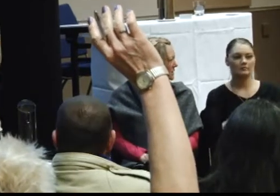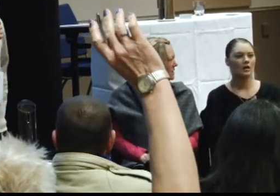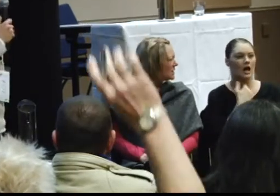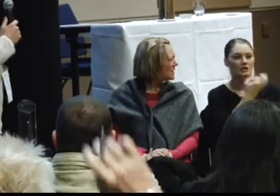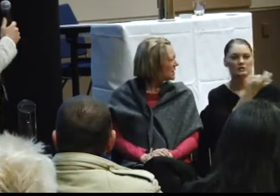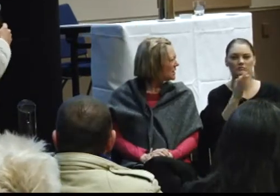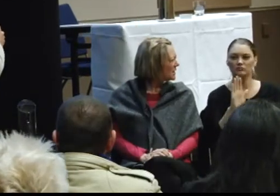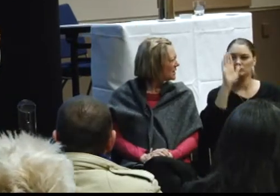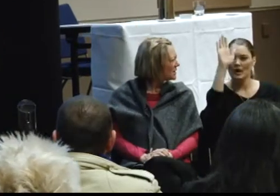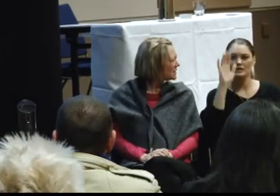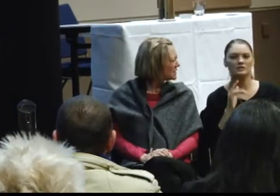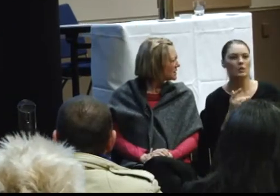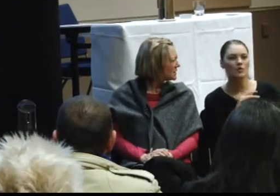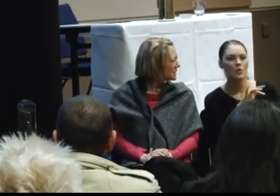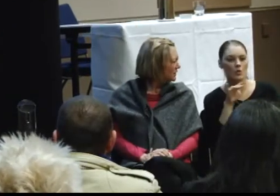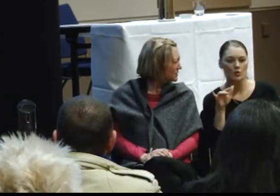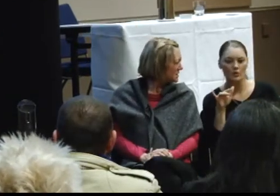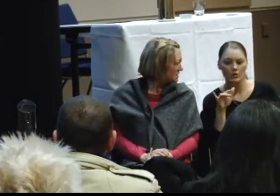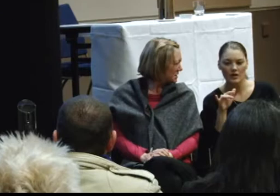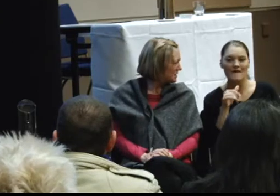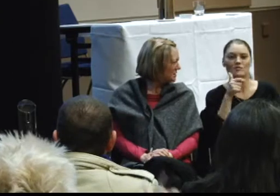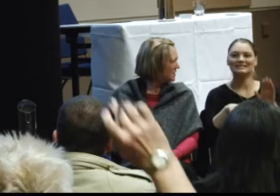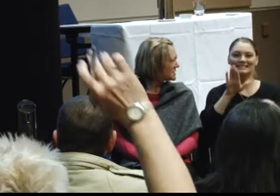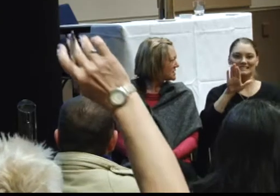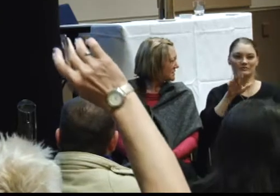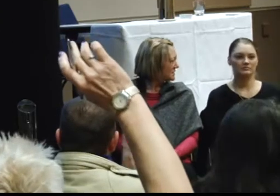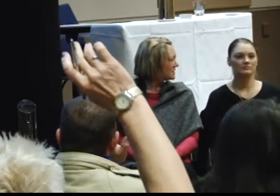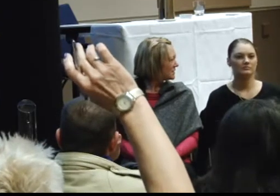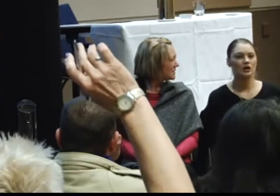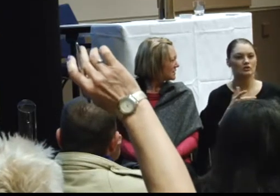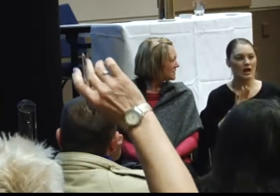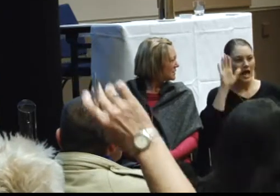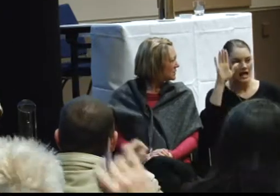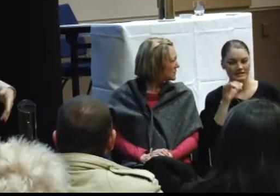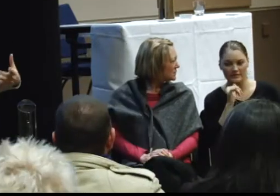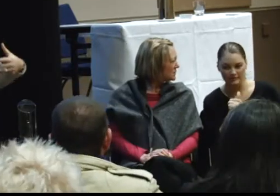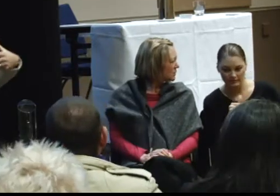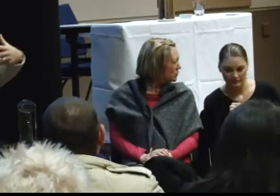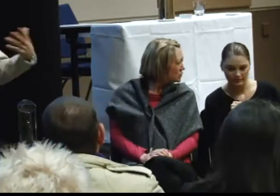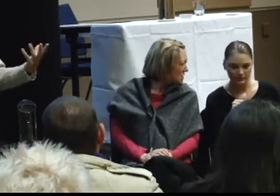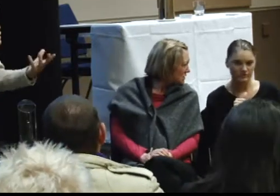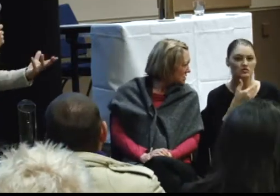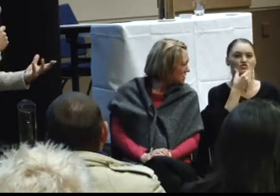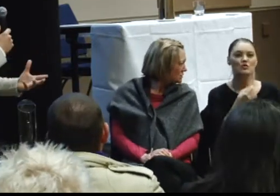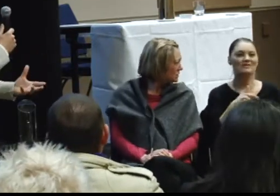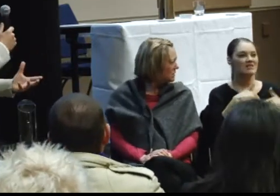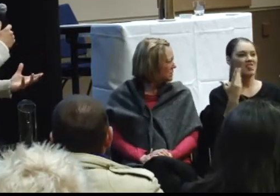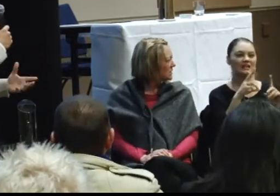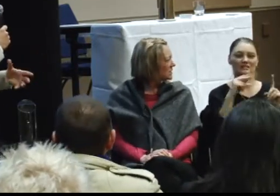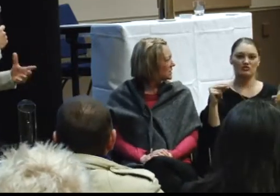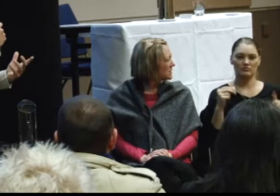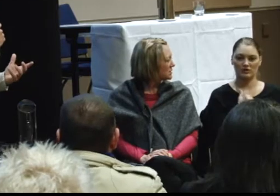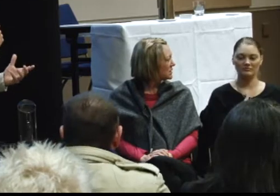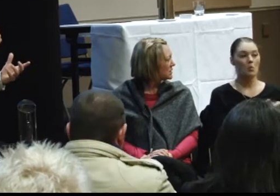All right. Can I get a show of hands if you use anything digital? I think one of the things we need to stop throwing it back on is